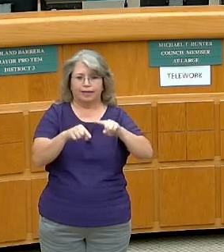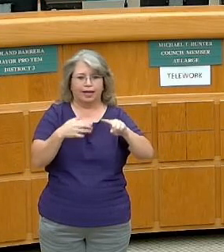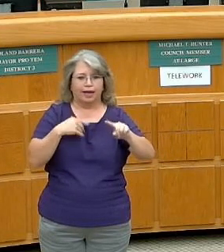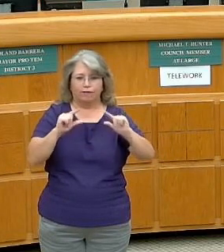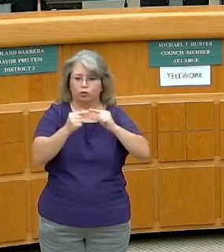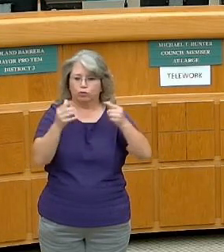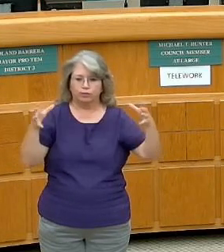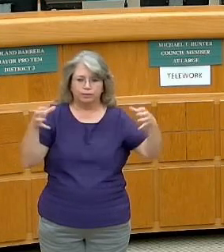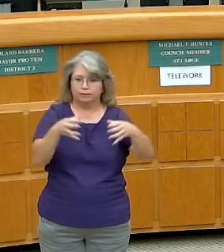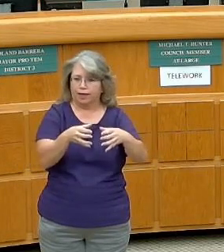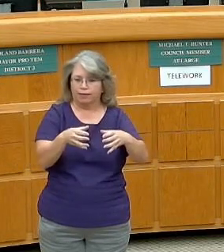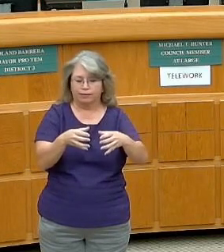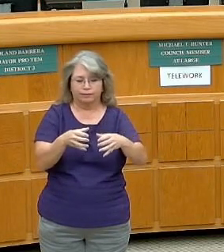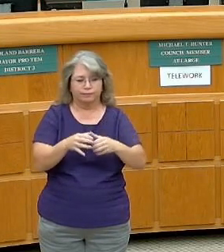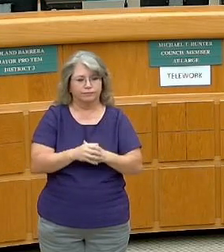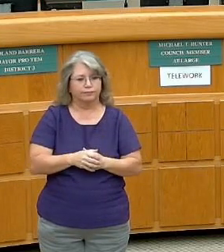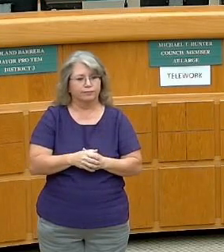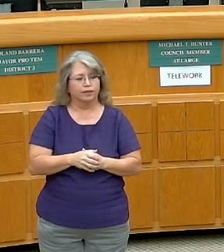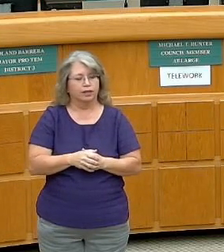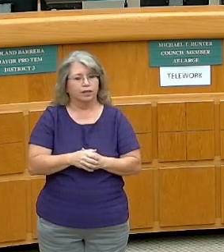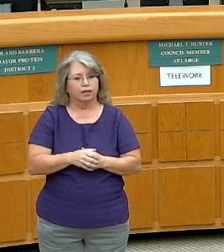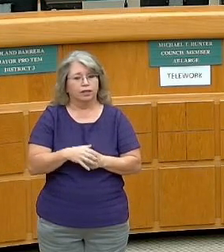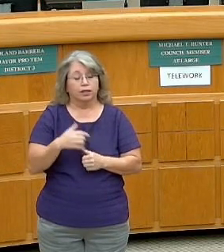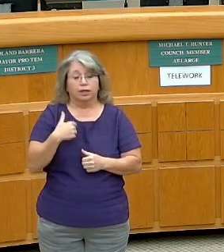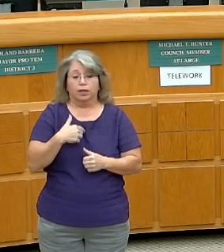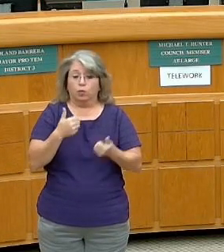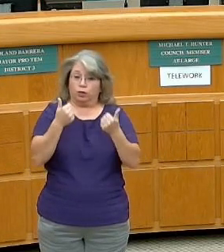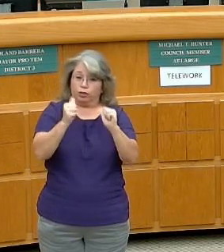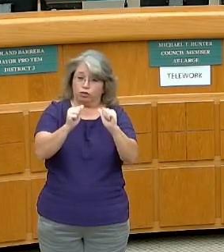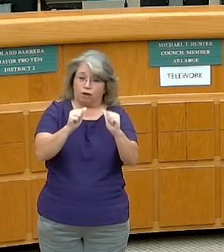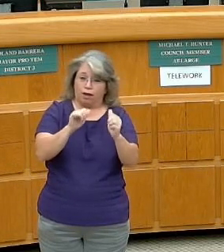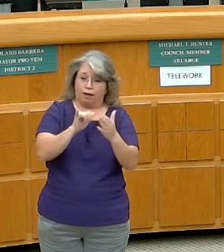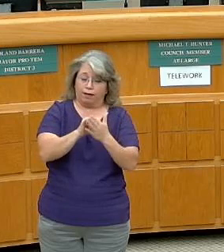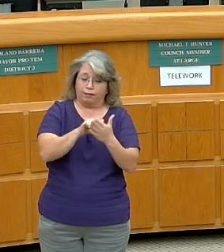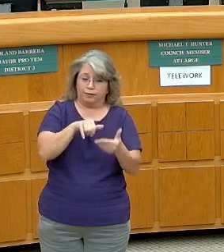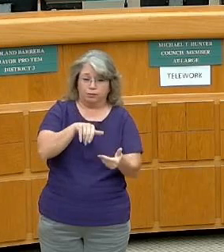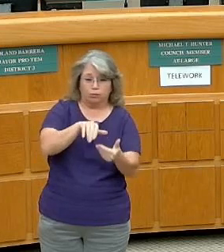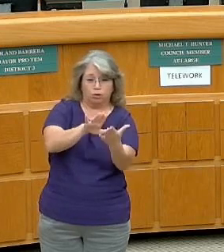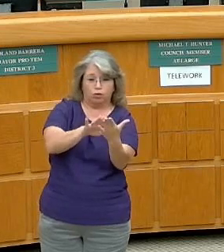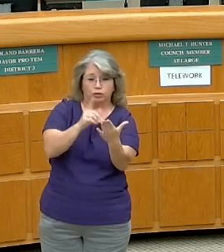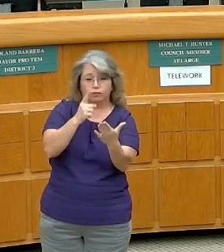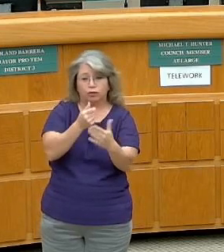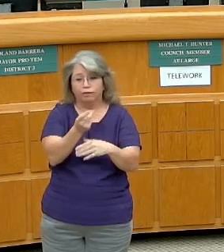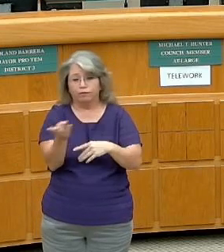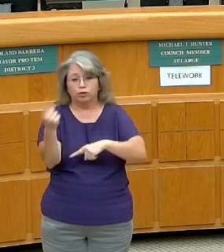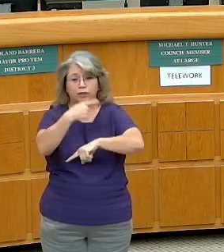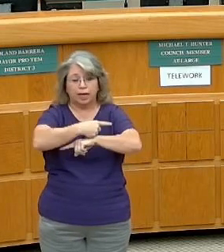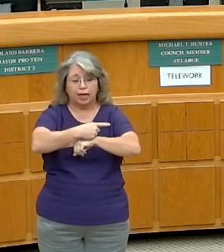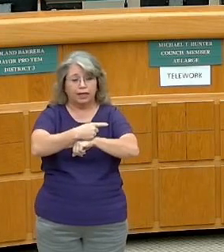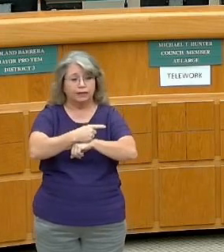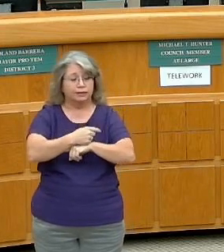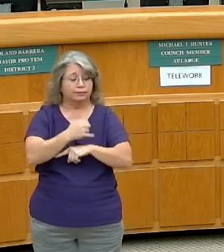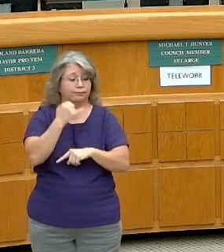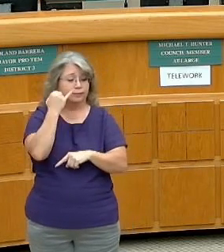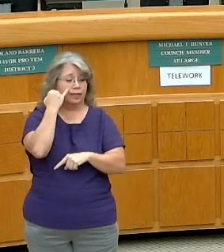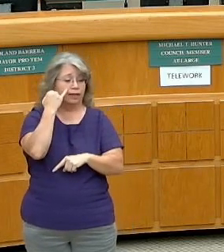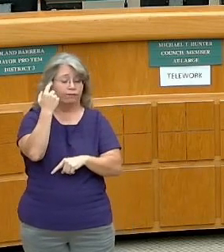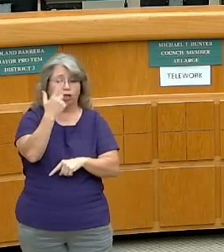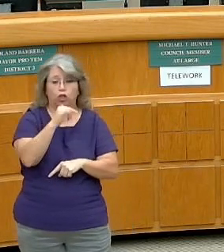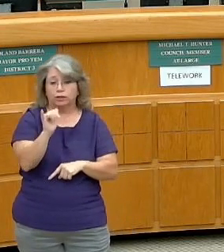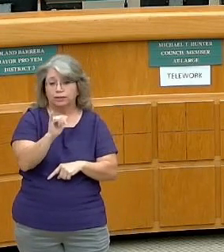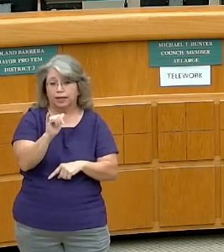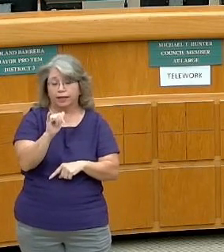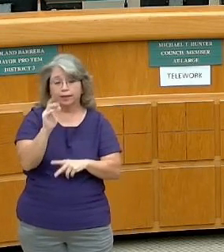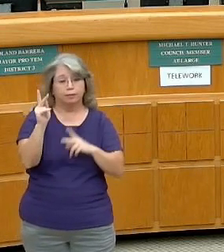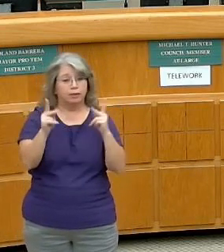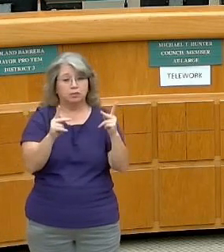gathering. So we're going to try this approach. We'll give it a few more days. We're analyzing it. If it looks like we're just not getting the message out, or if